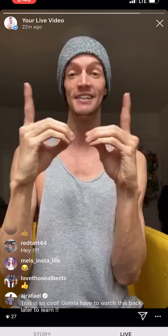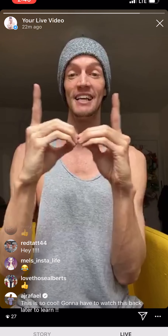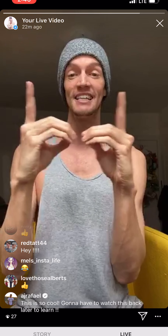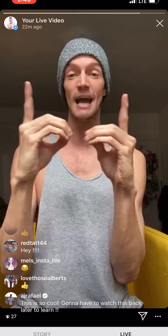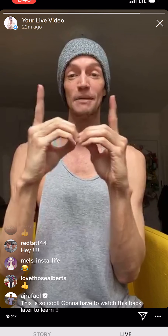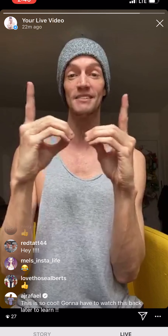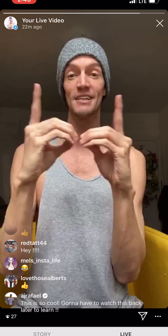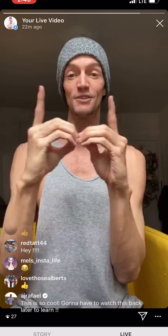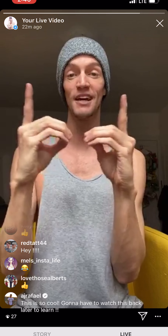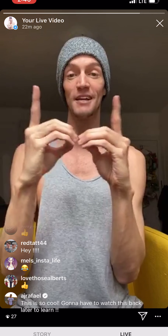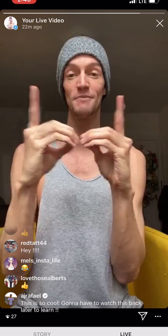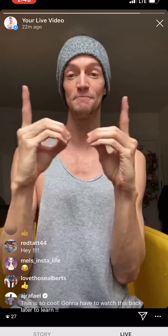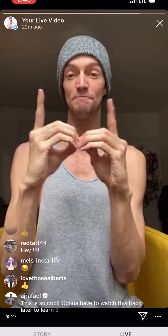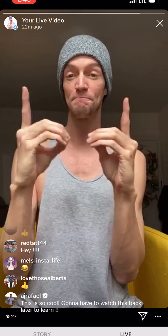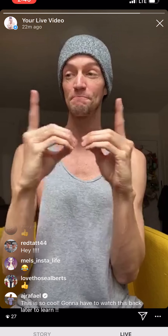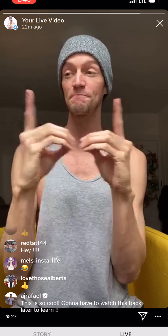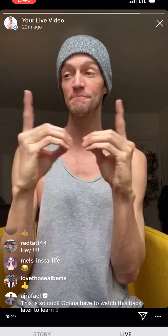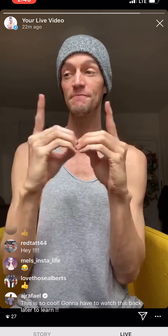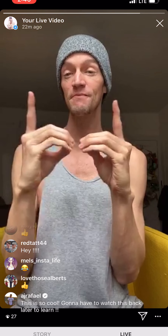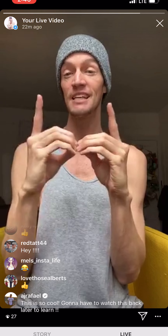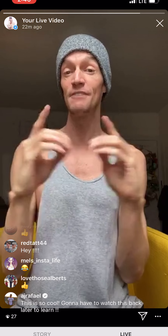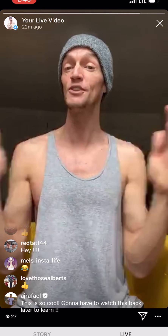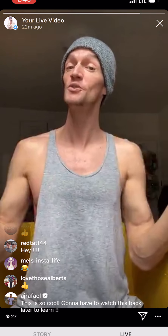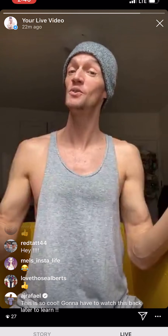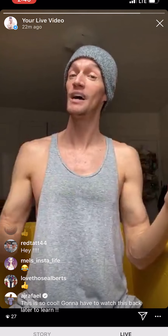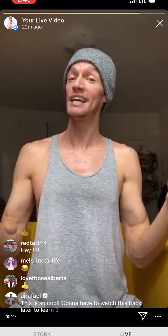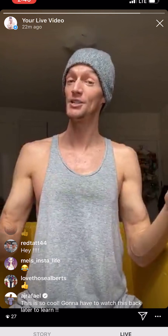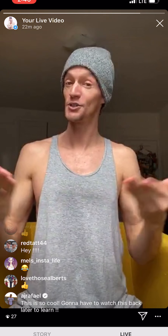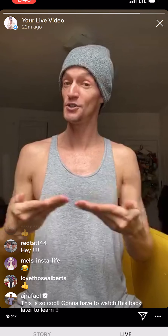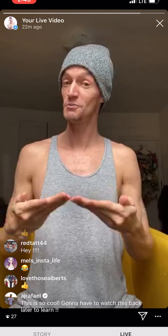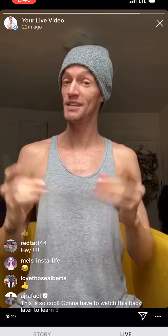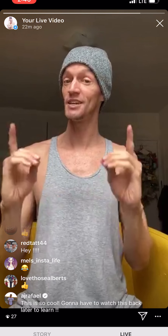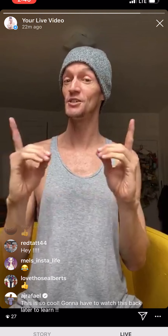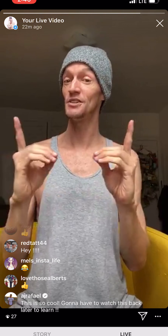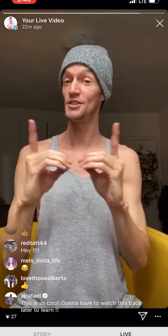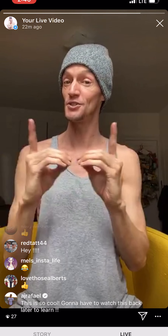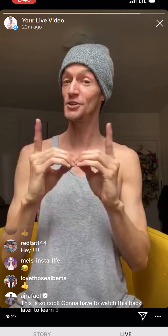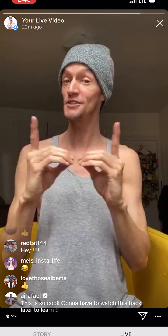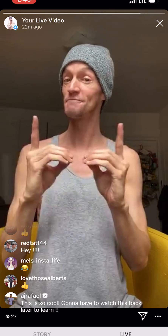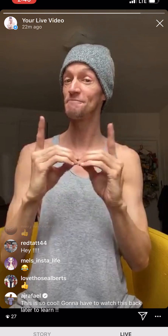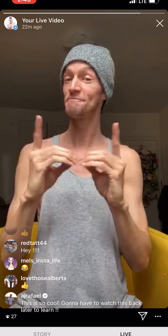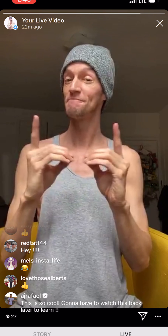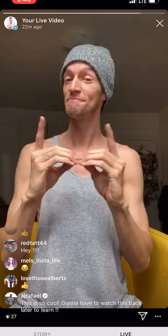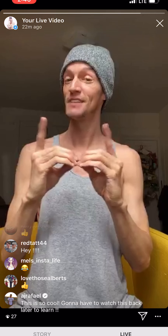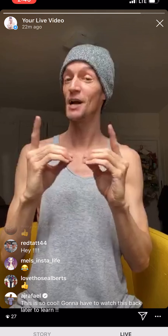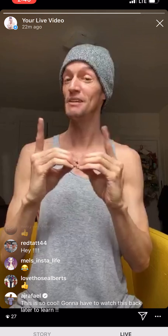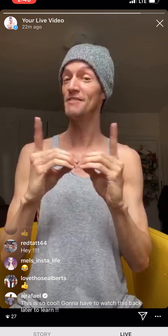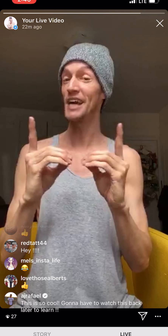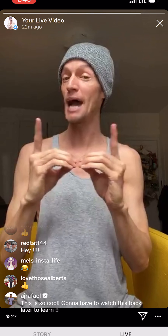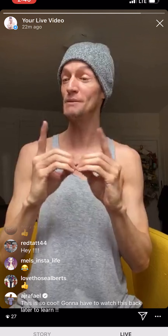Tapping several times. If you introduce me to a dessert, I'll be a very happy boy.